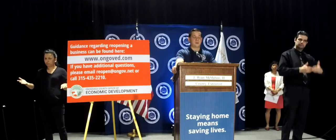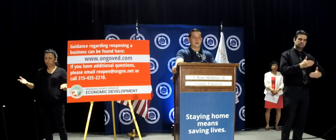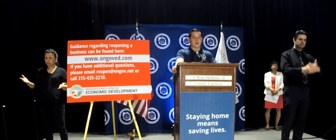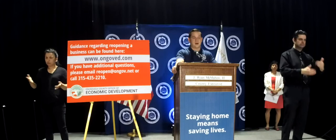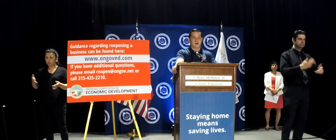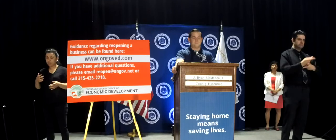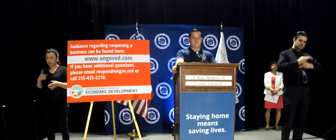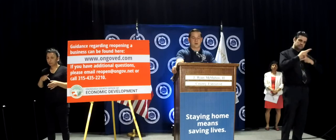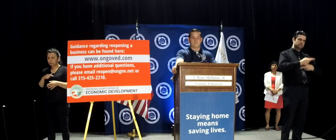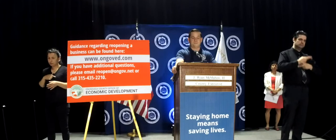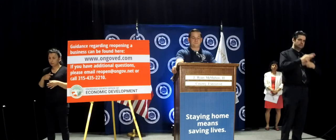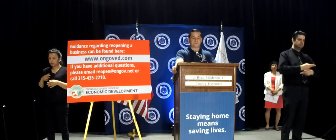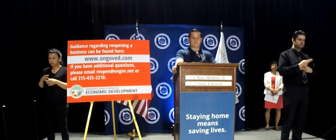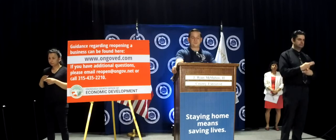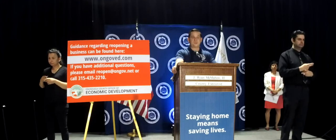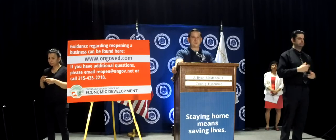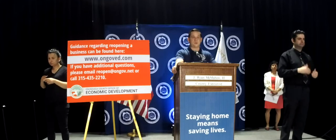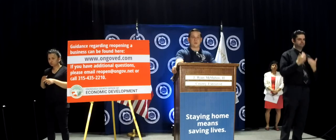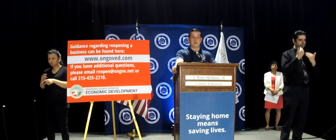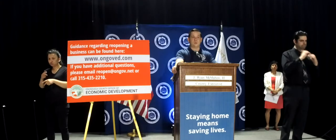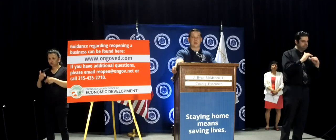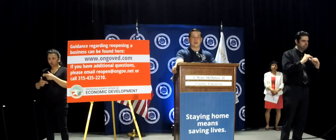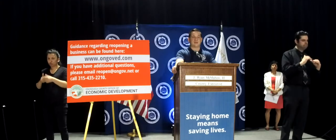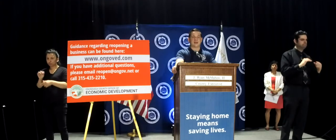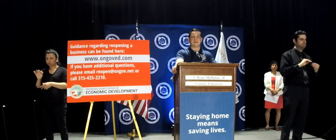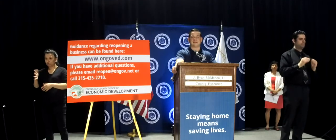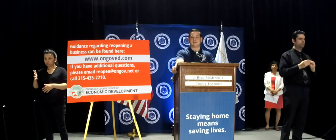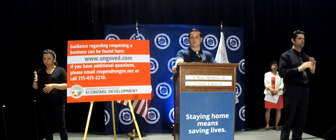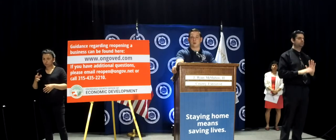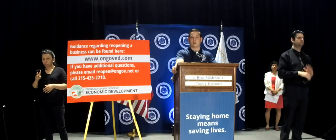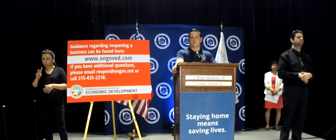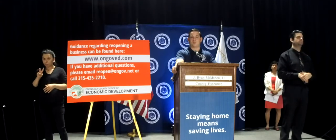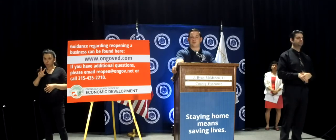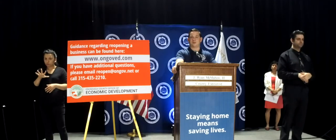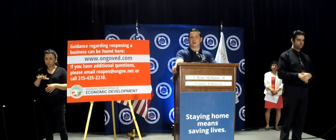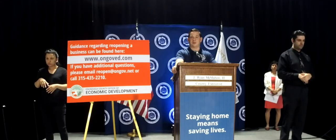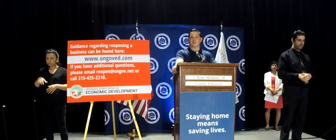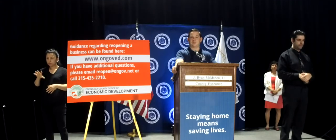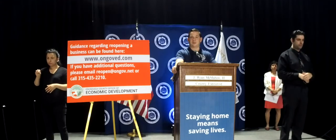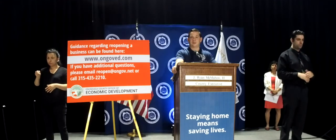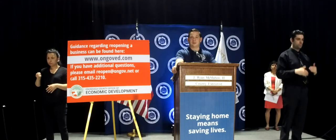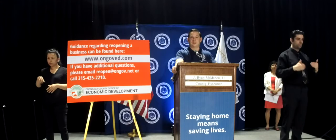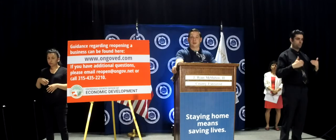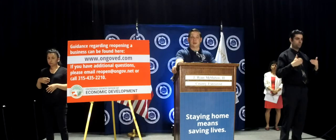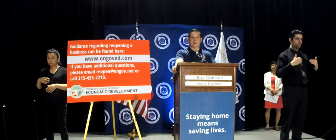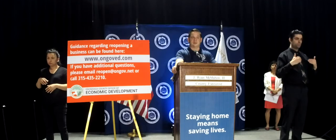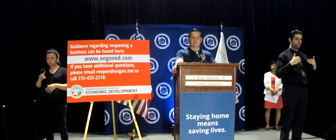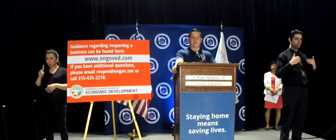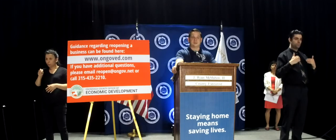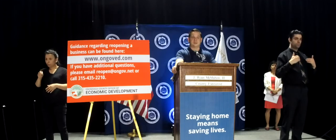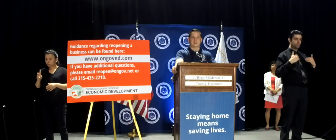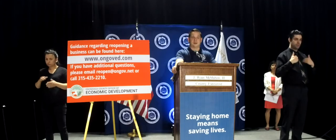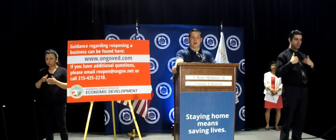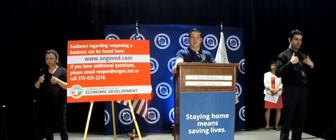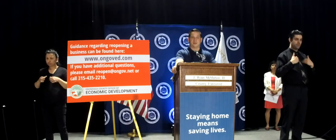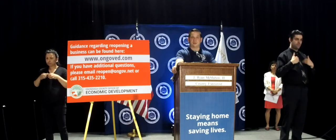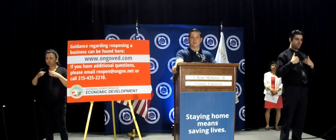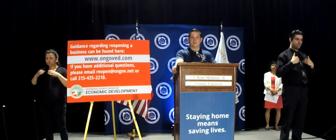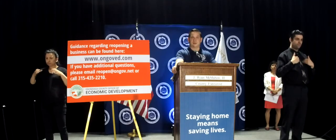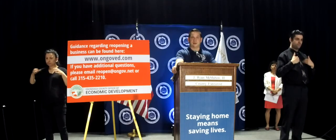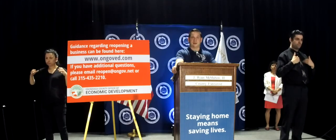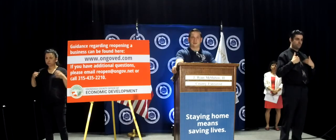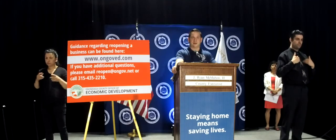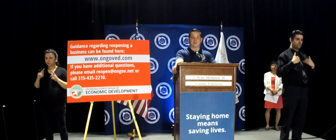considered. But we have cases where people get together and they think they're all